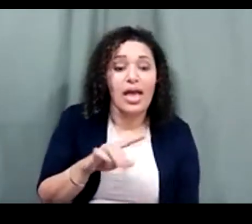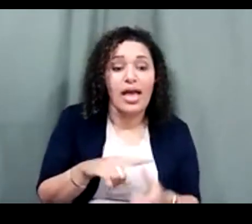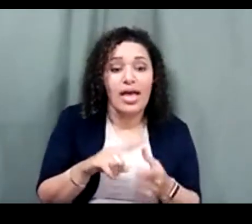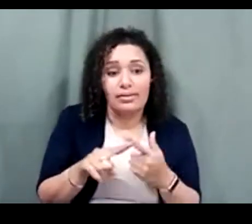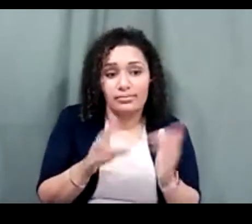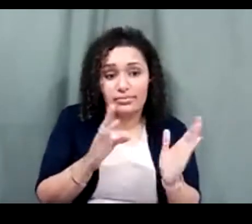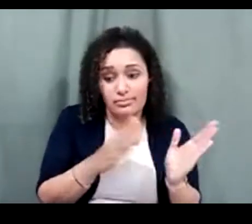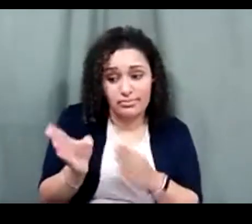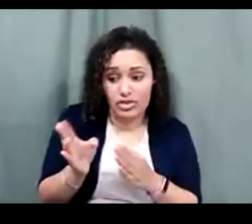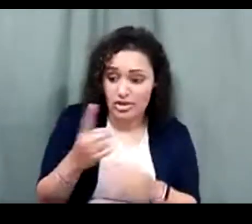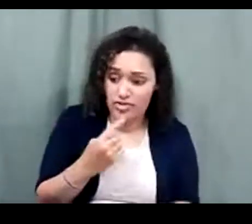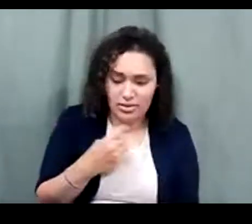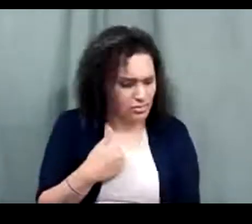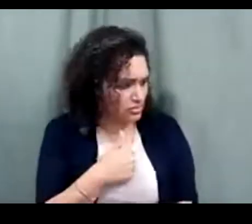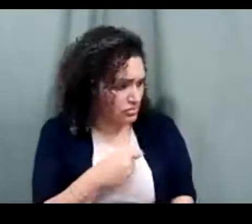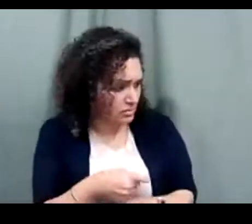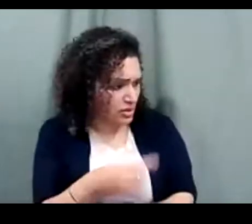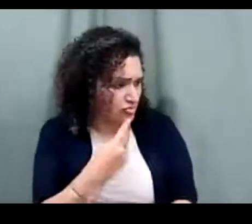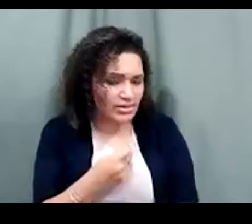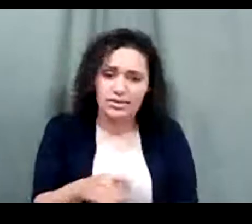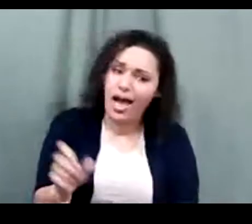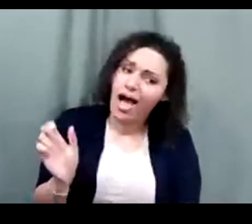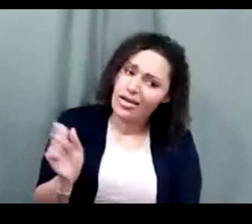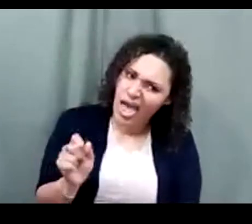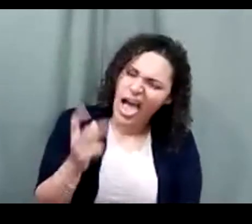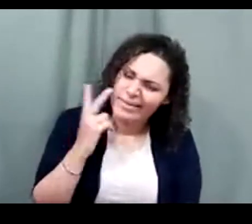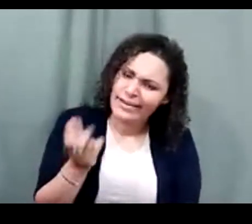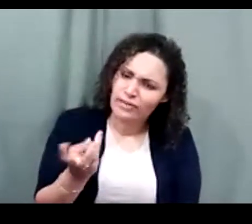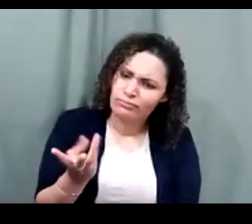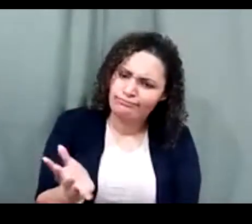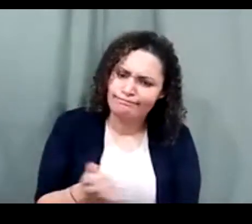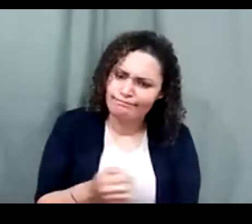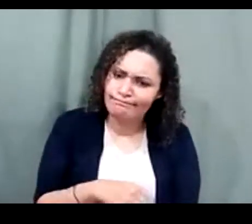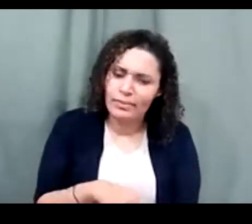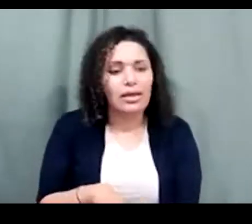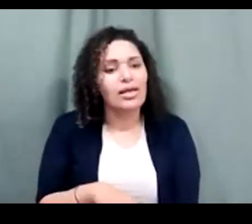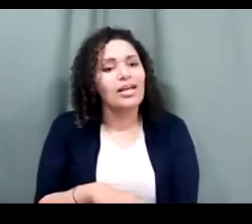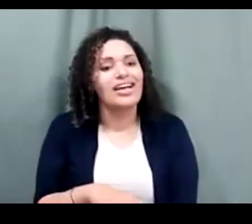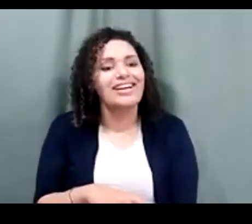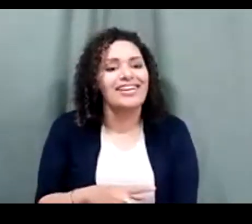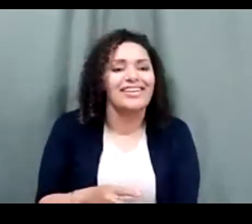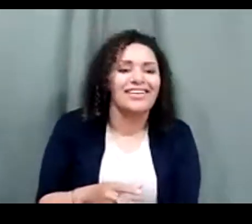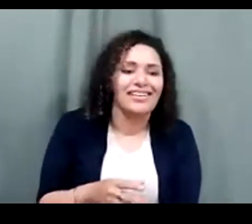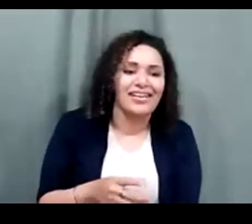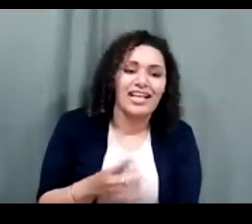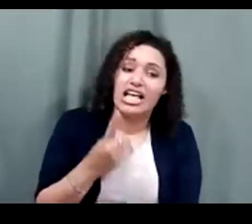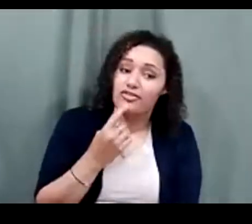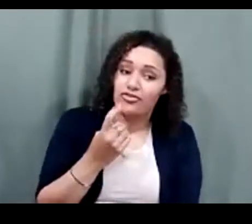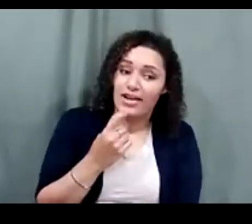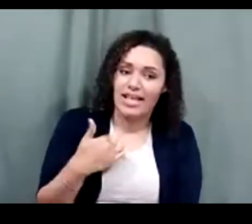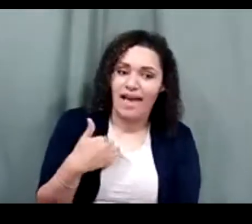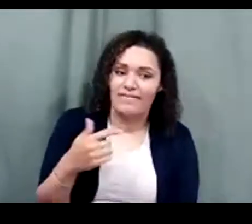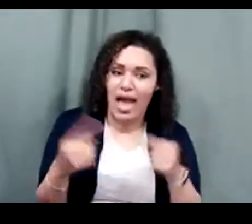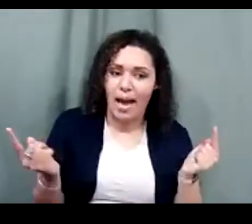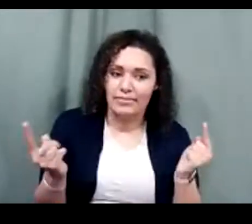reds. Yeah. I see a few So the reds kind of have the opposite